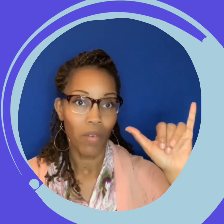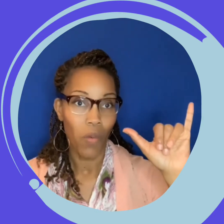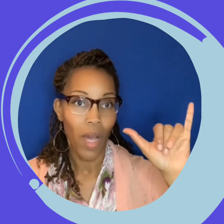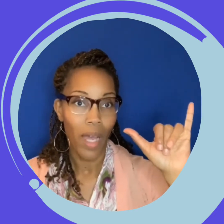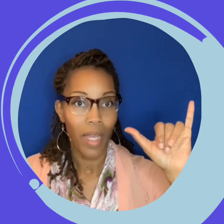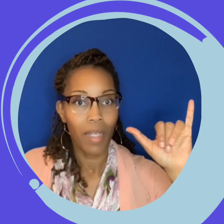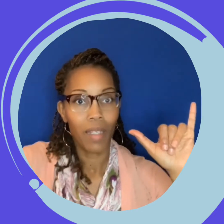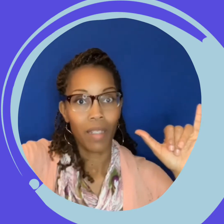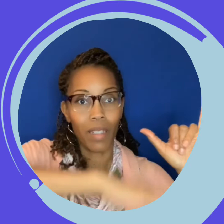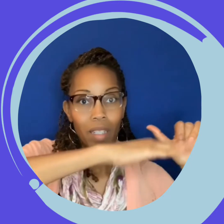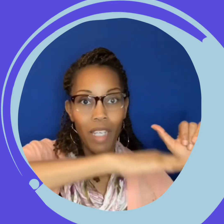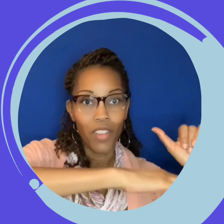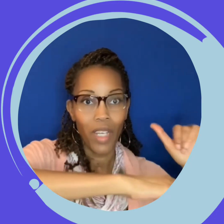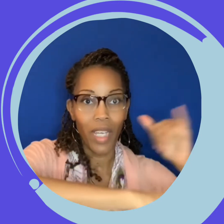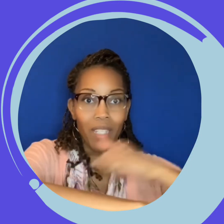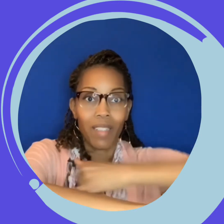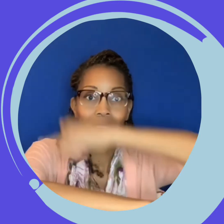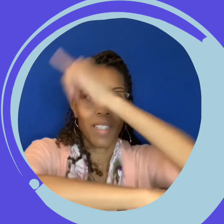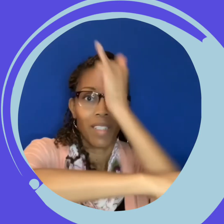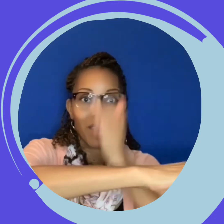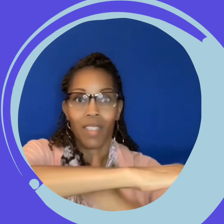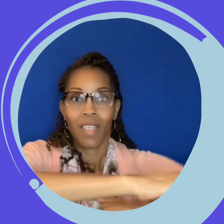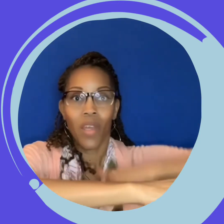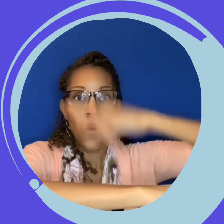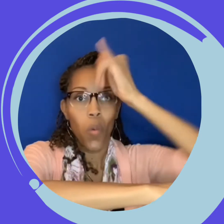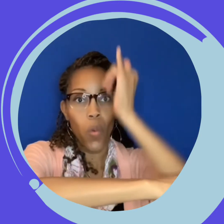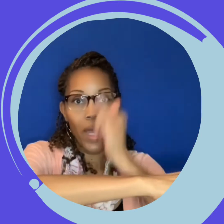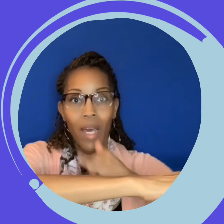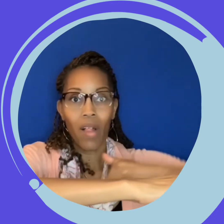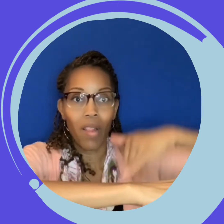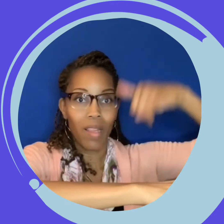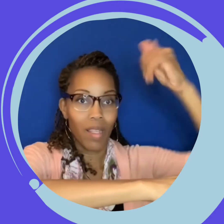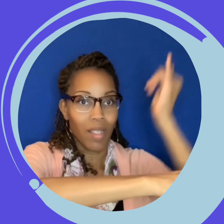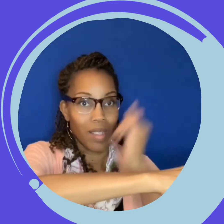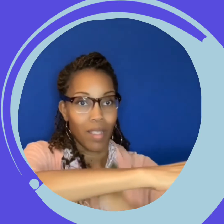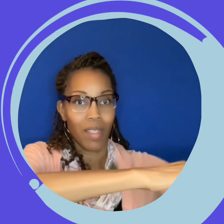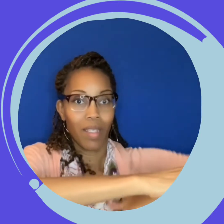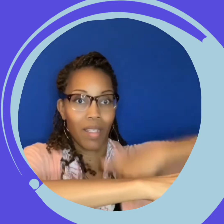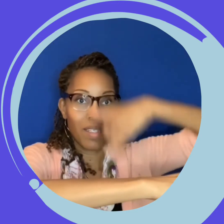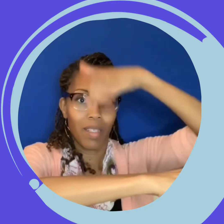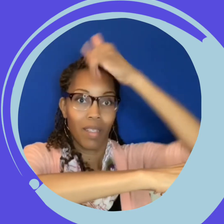Take a Y in your hand. Well.